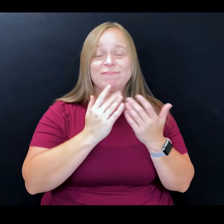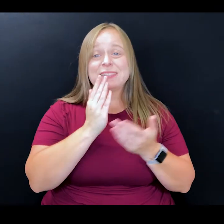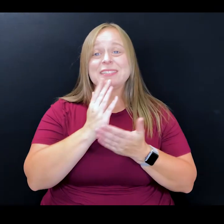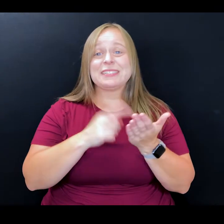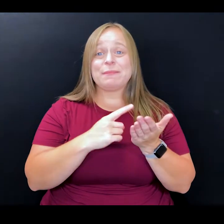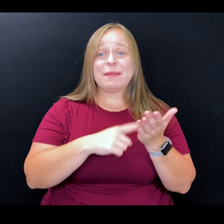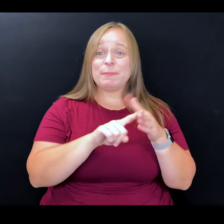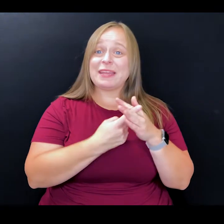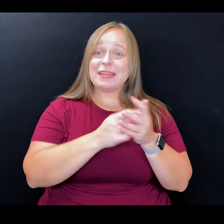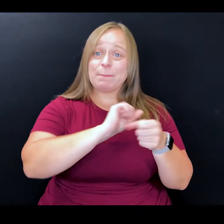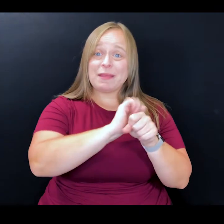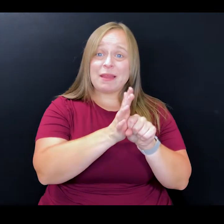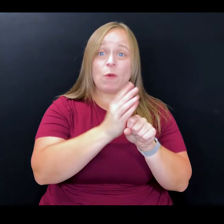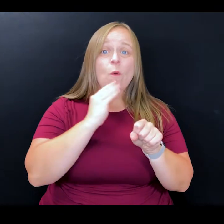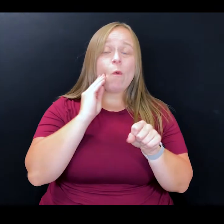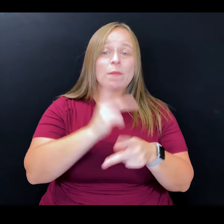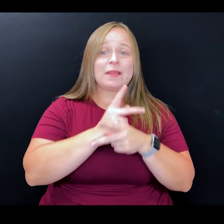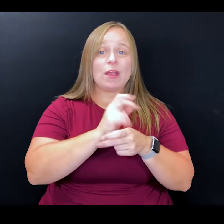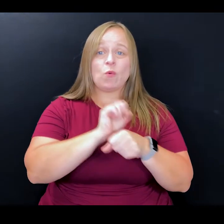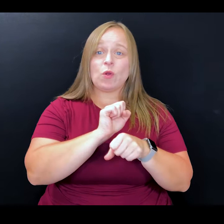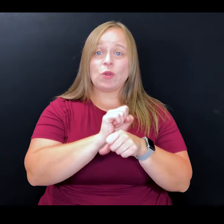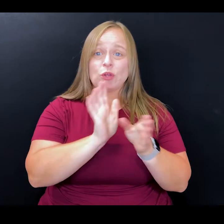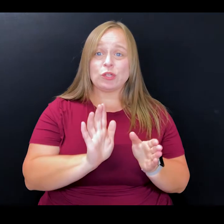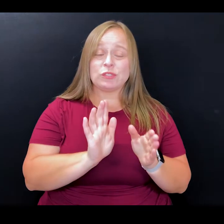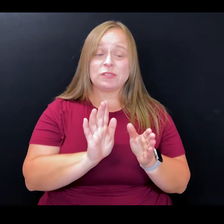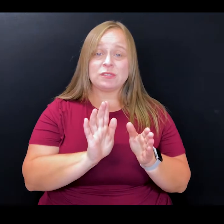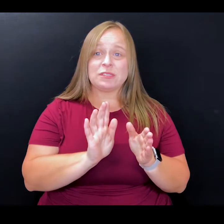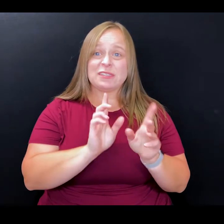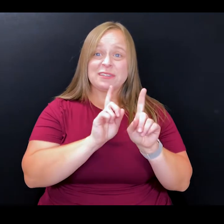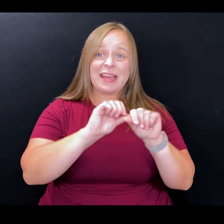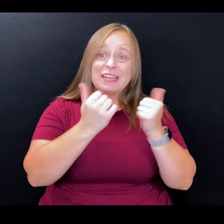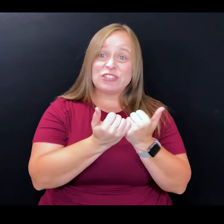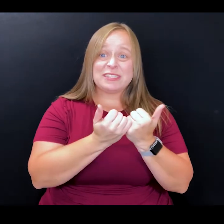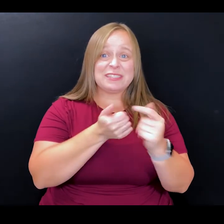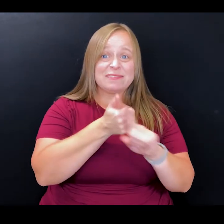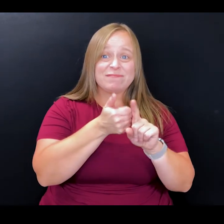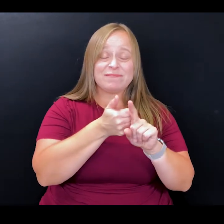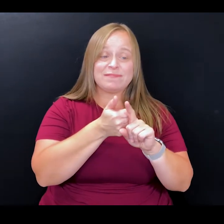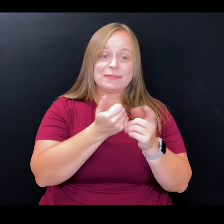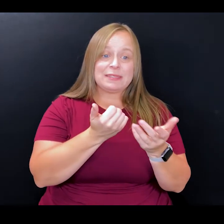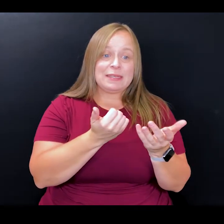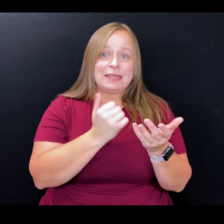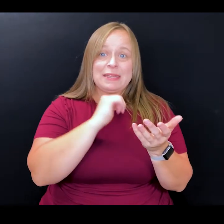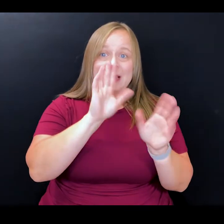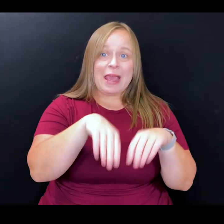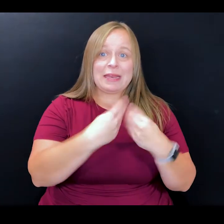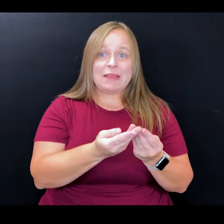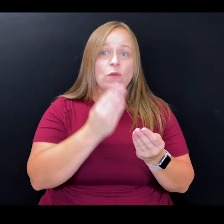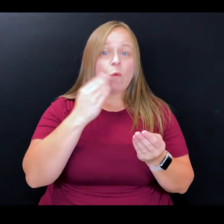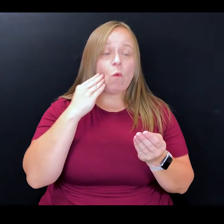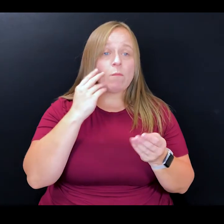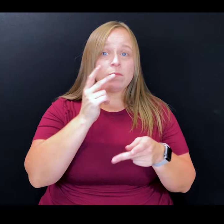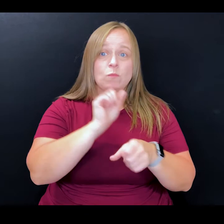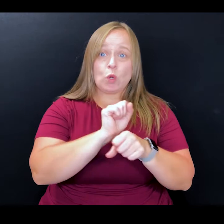Sometimes at the beginning of the pandemic, home care workers were not, home care agencies were not giving